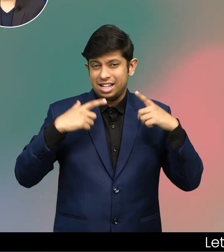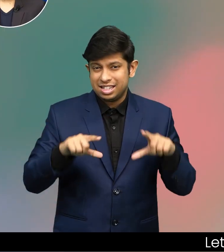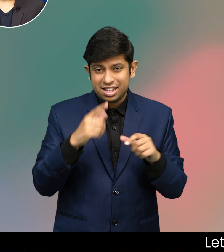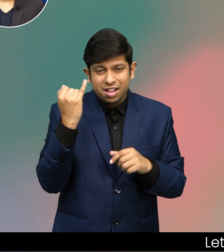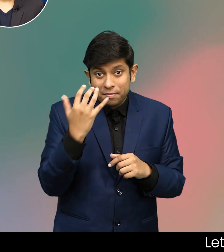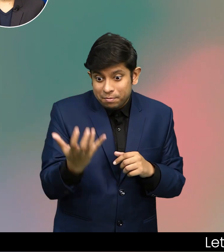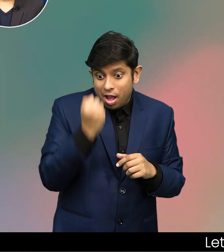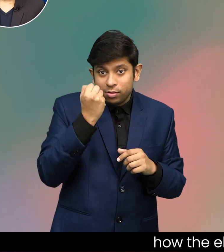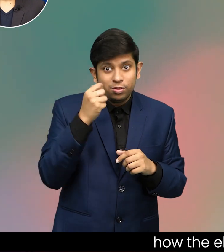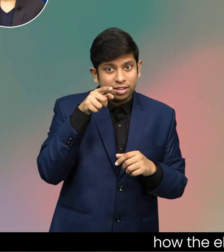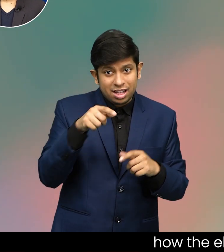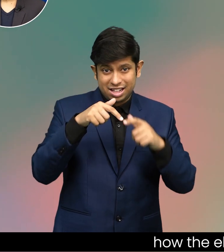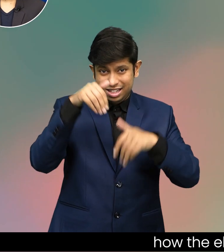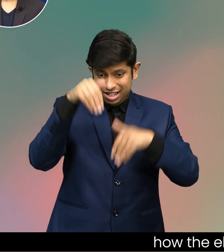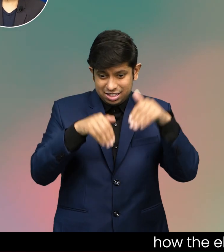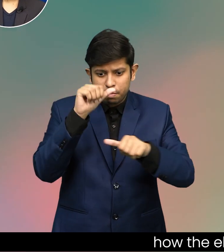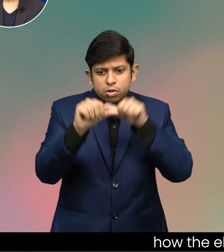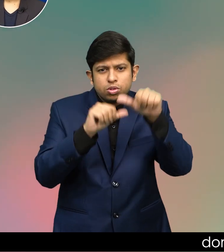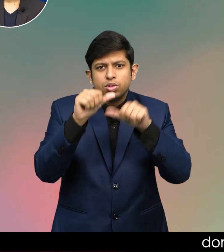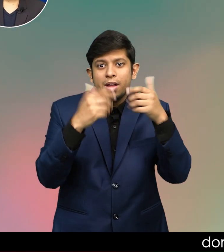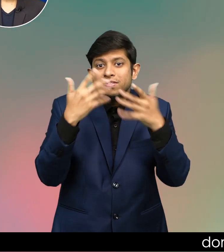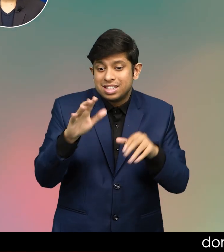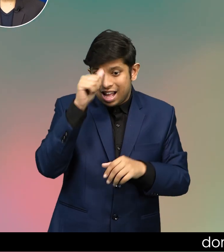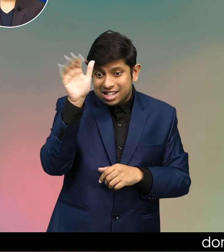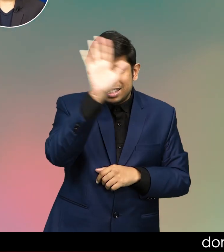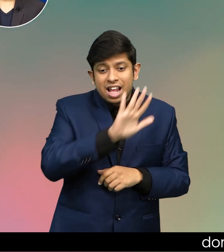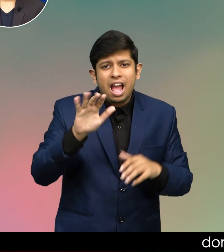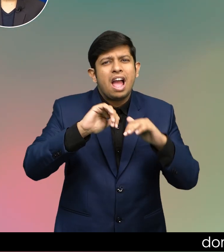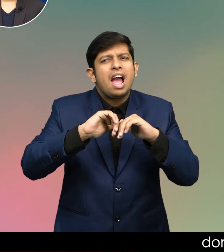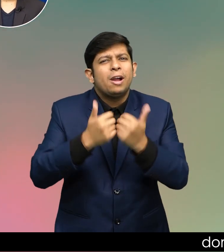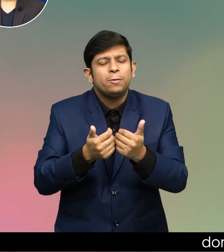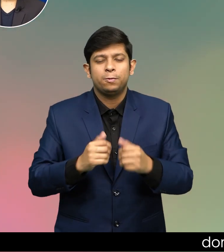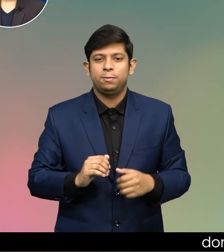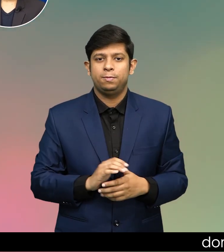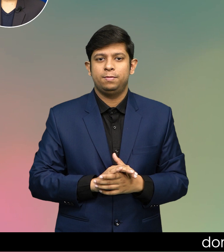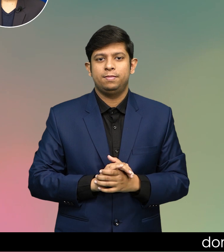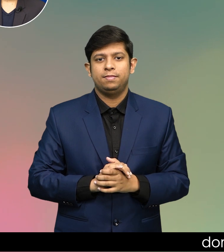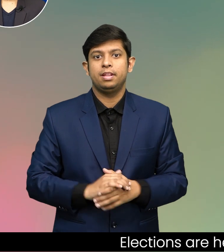Let's find out how the election process is done in India.